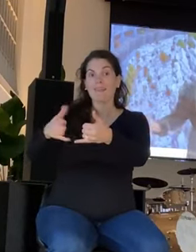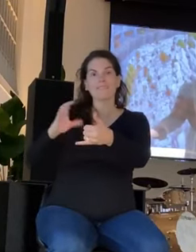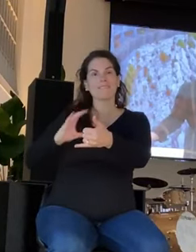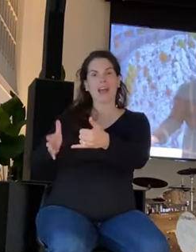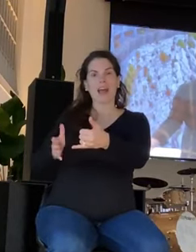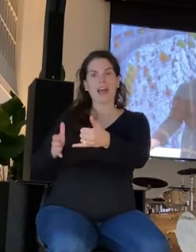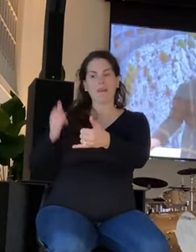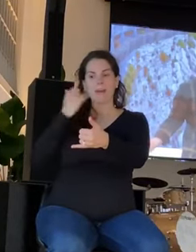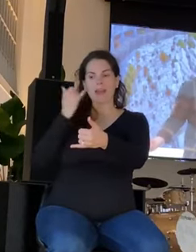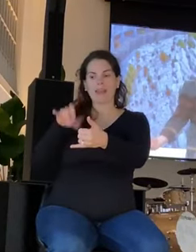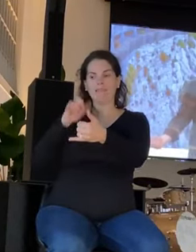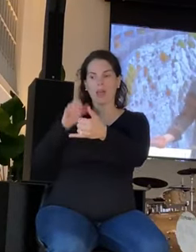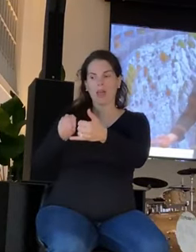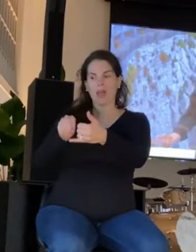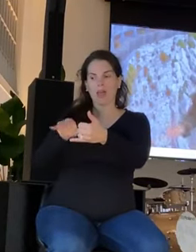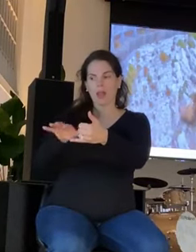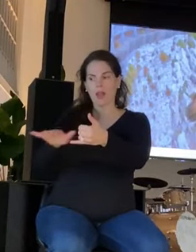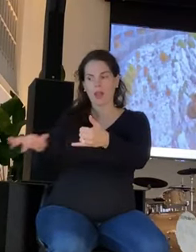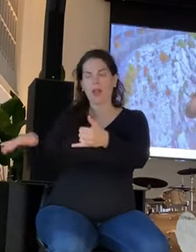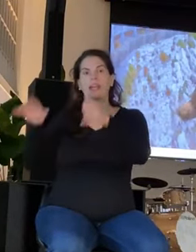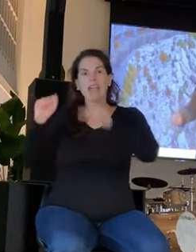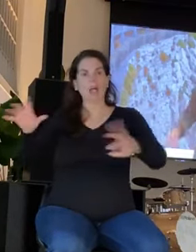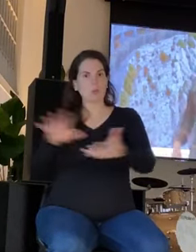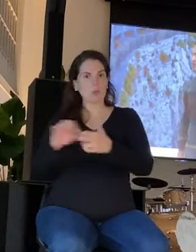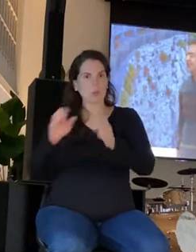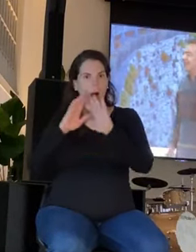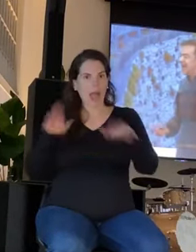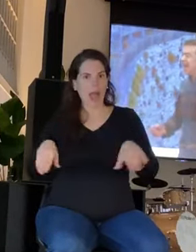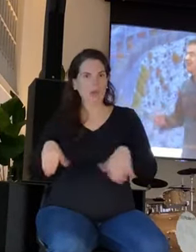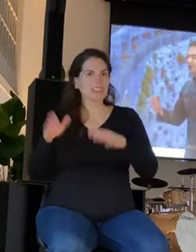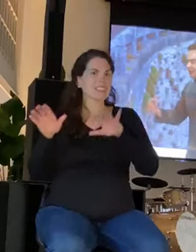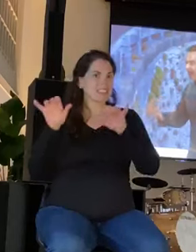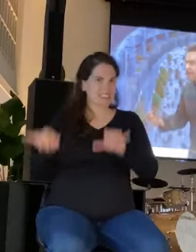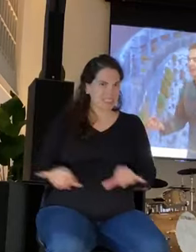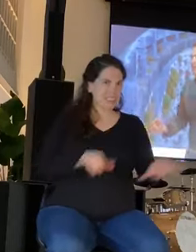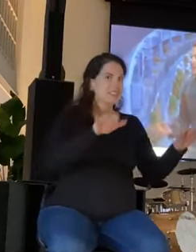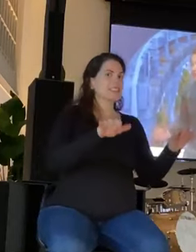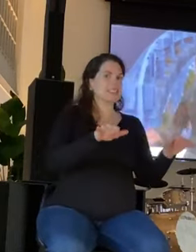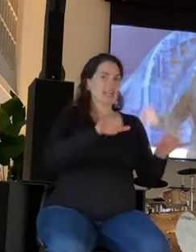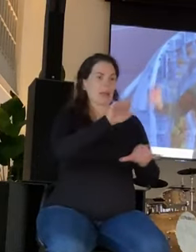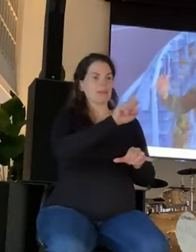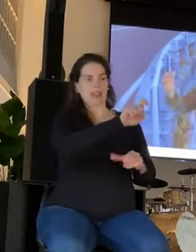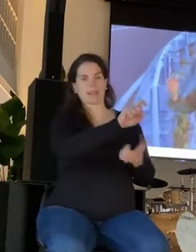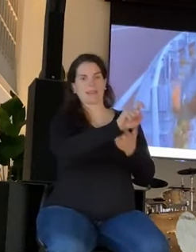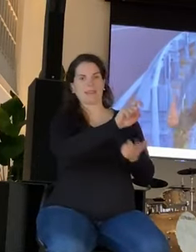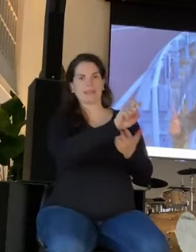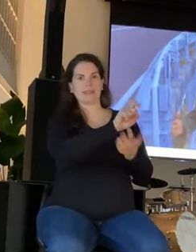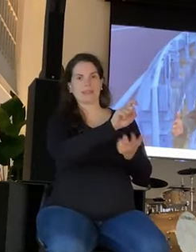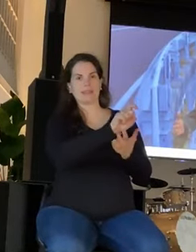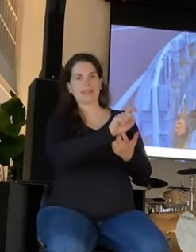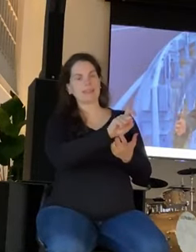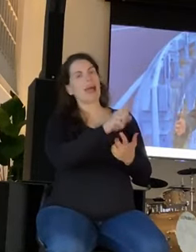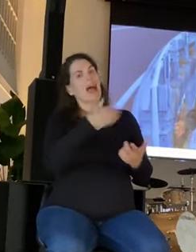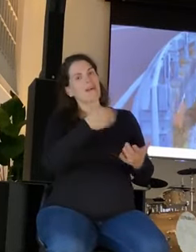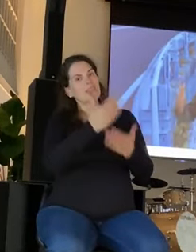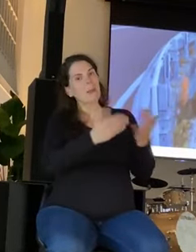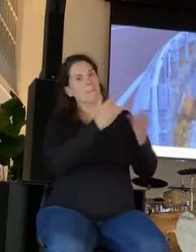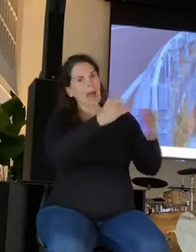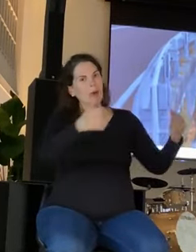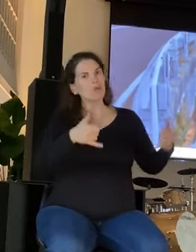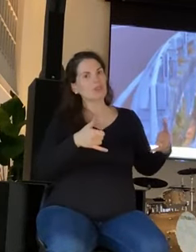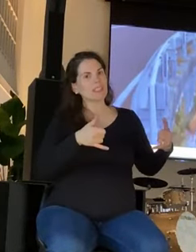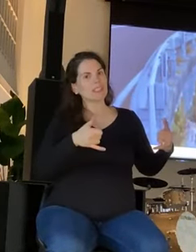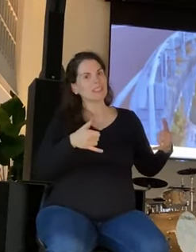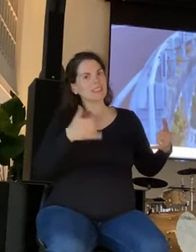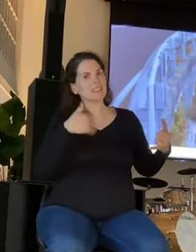fire pit, it can burn the whole house down. Yeah. So it is with sex. God, the creator of sex, says there's some boundaries. There's